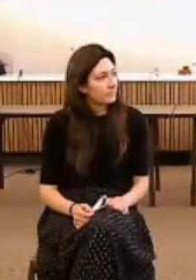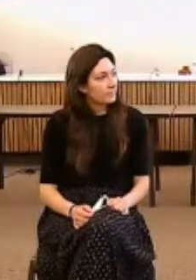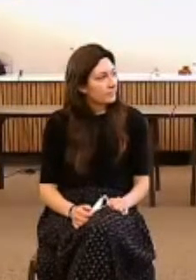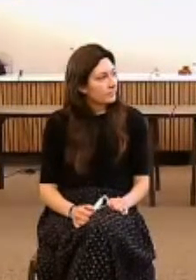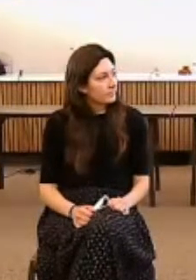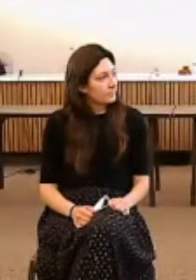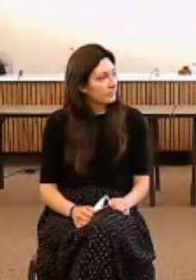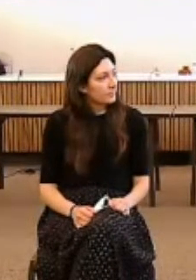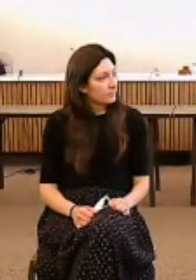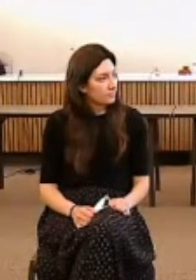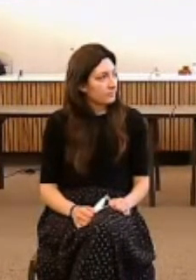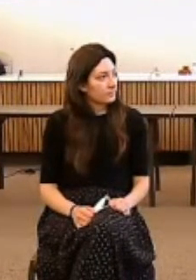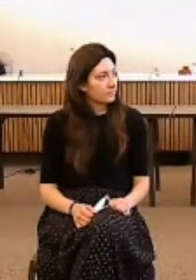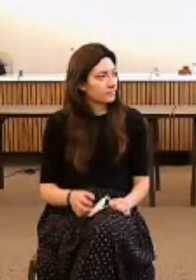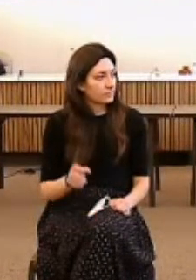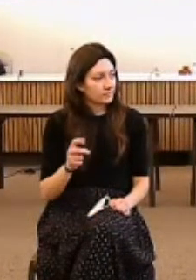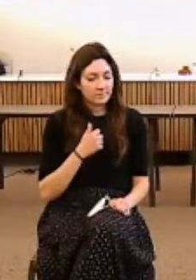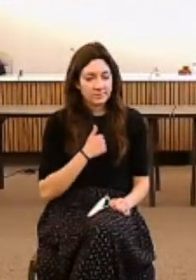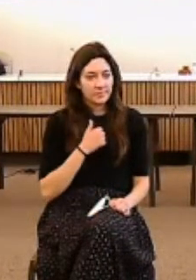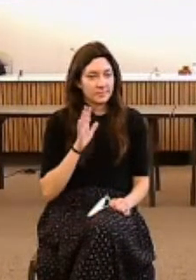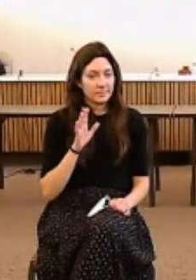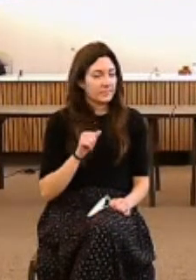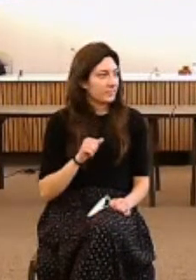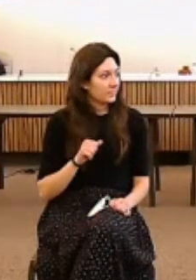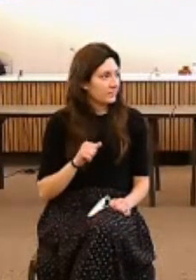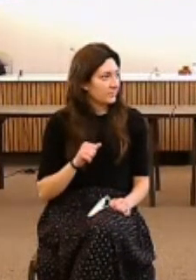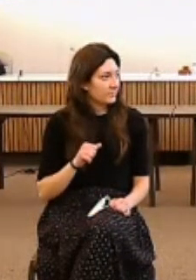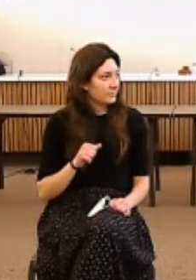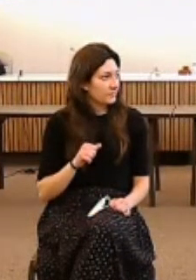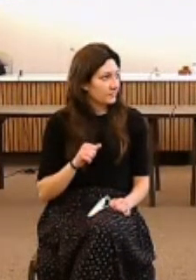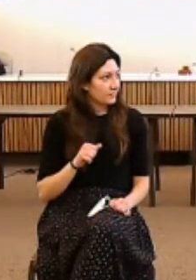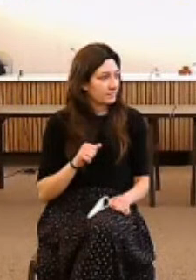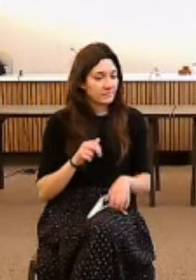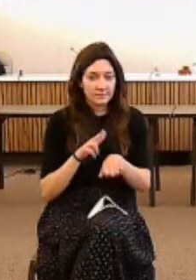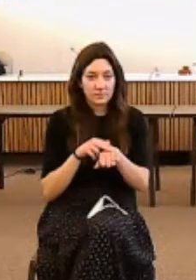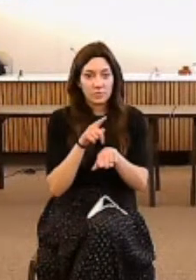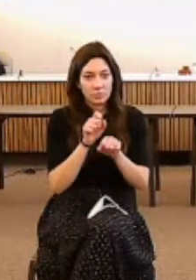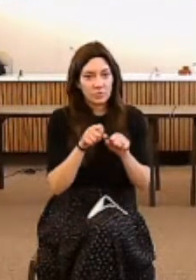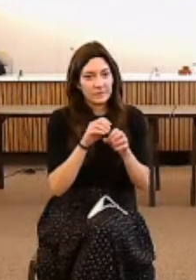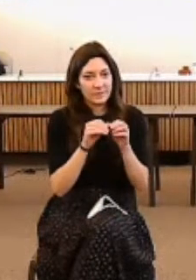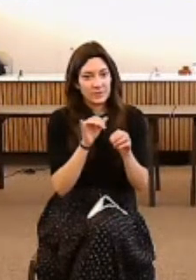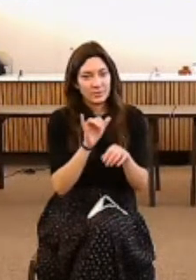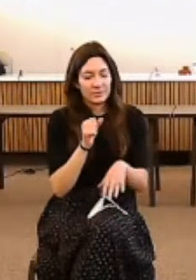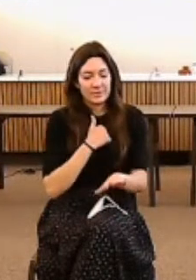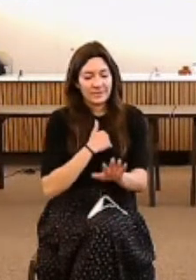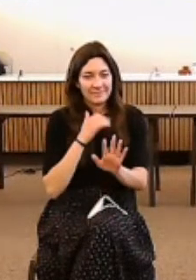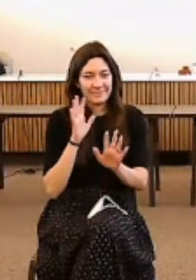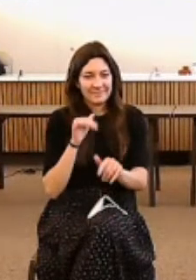Here we go. Oh, I'm sorry. Of course you did it too, so.